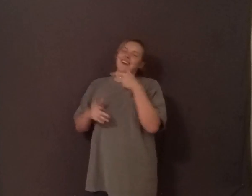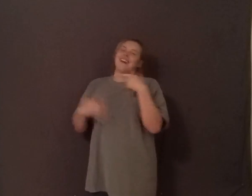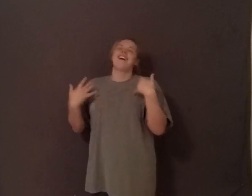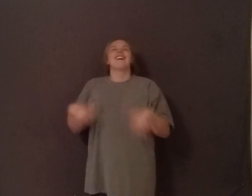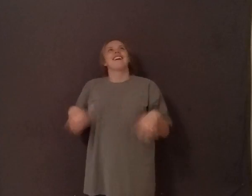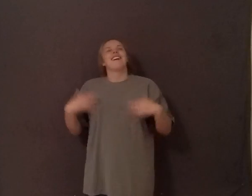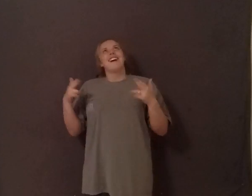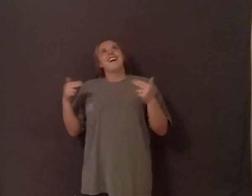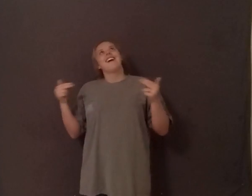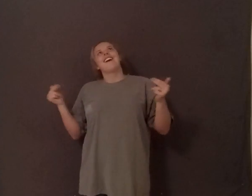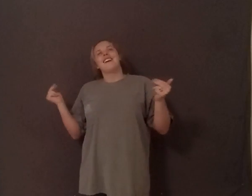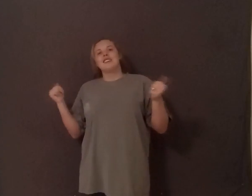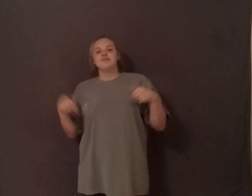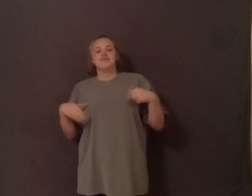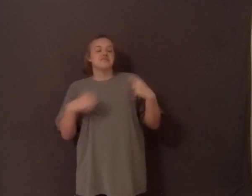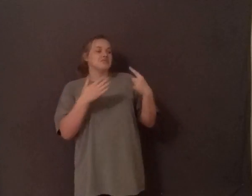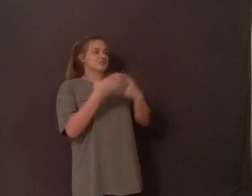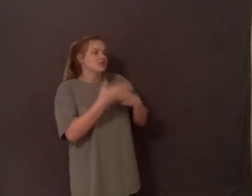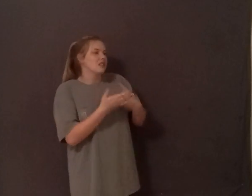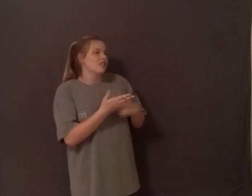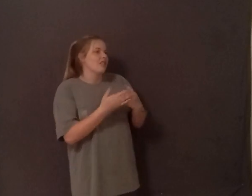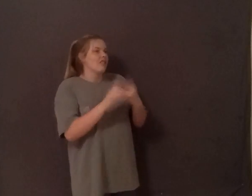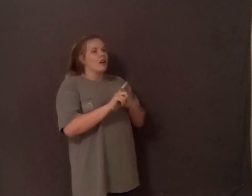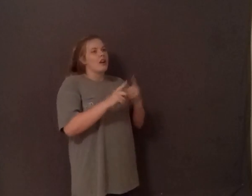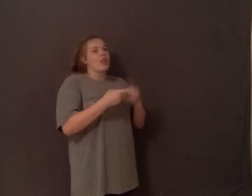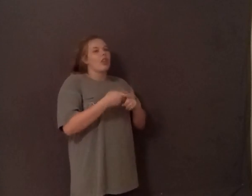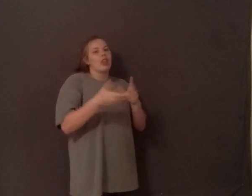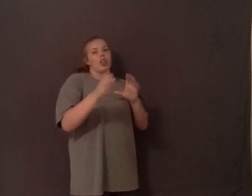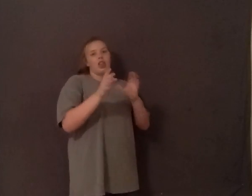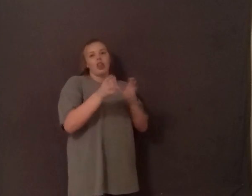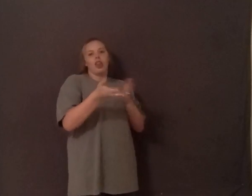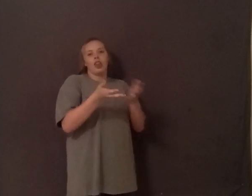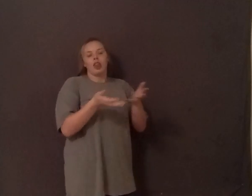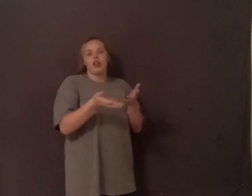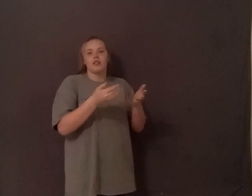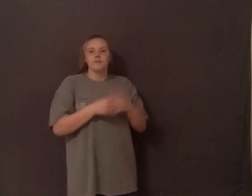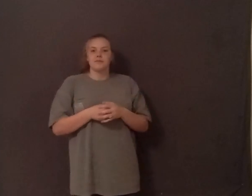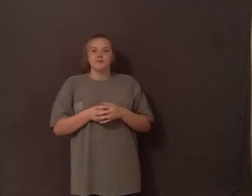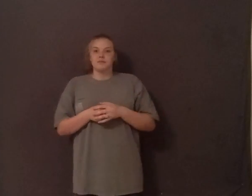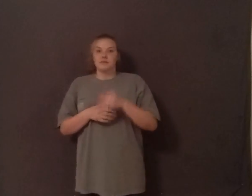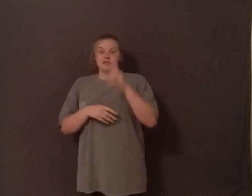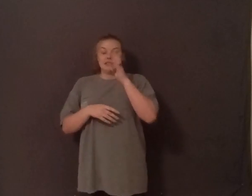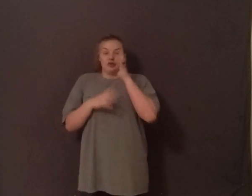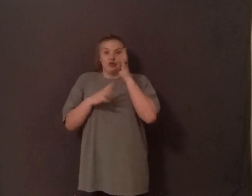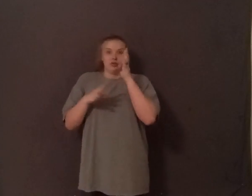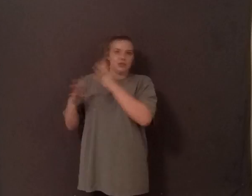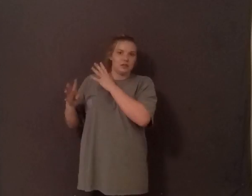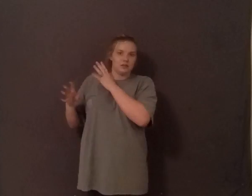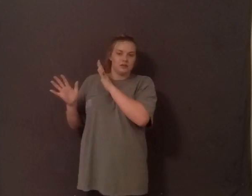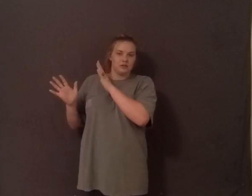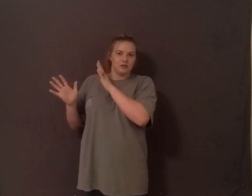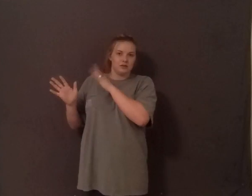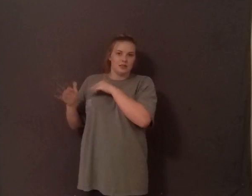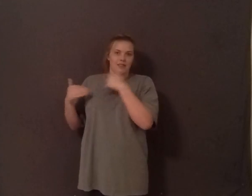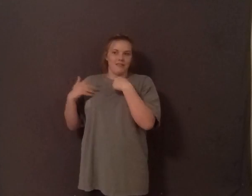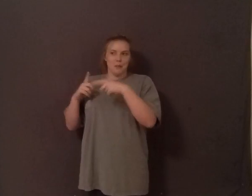you're talking to a friend, or whatever. In different moments when you're distracted from your thoughts, or you're given a nice positive thought, your